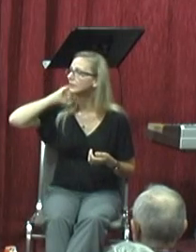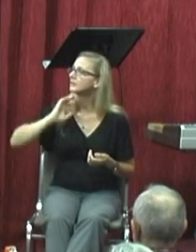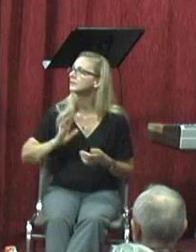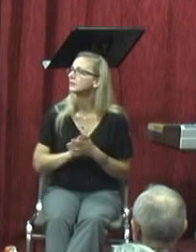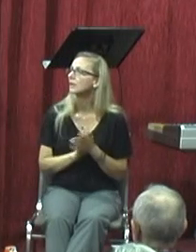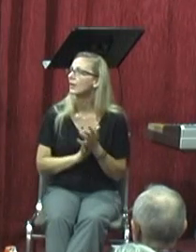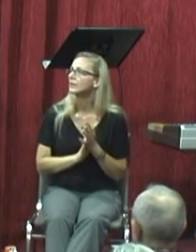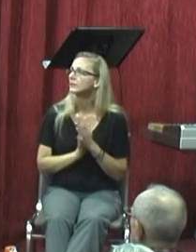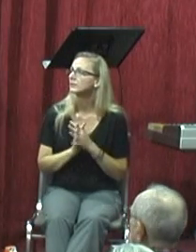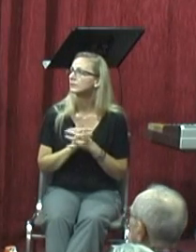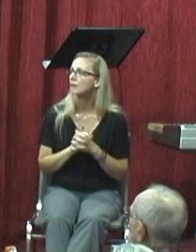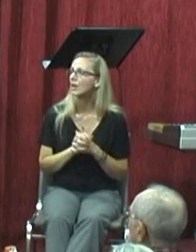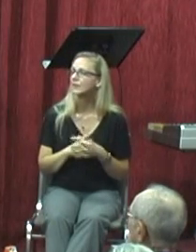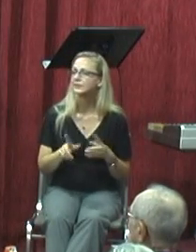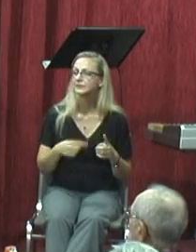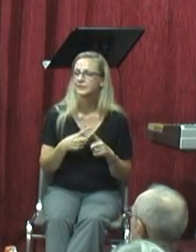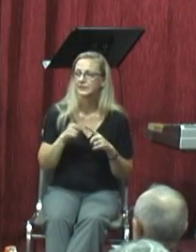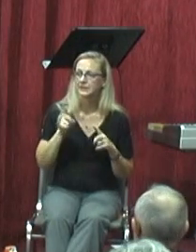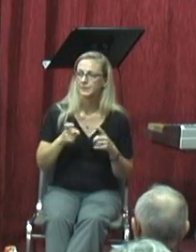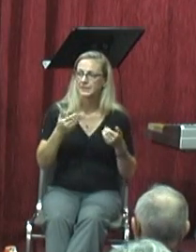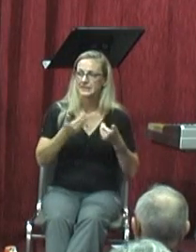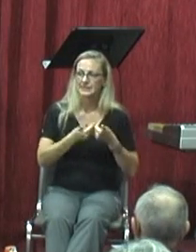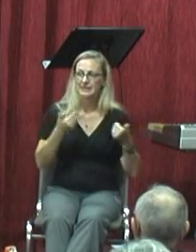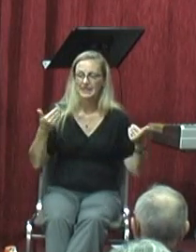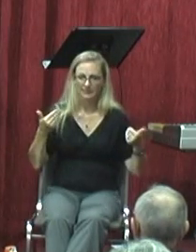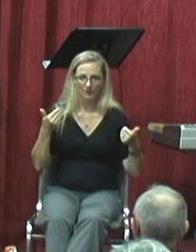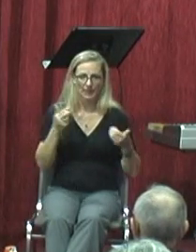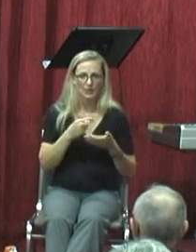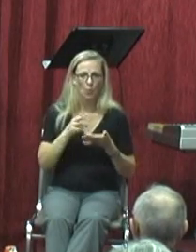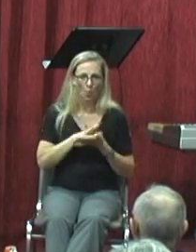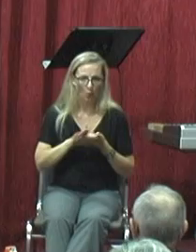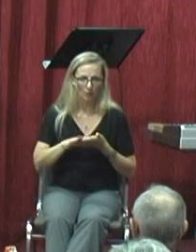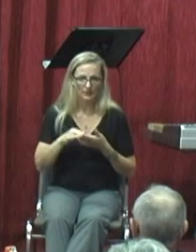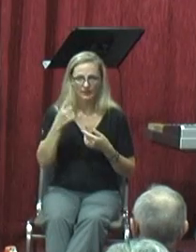Aaronic Kohanim had to be sanctified, set apart for God.